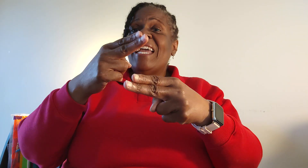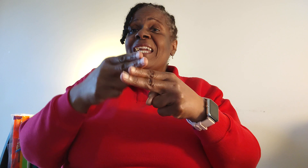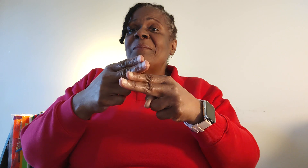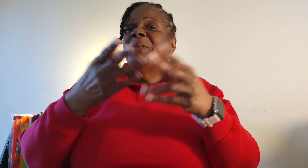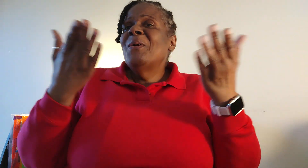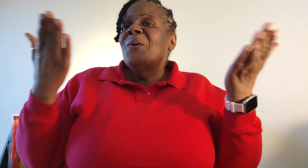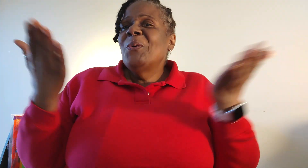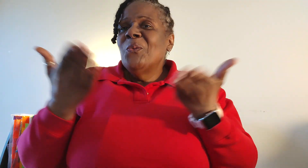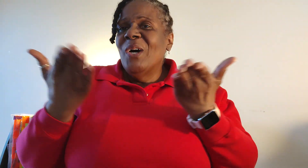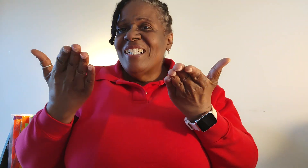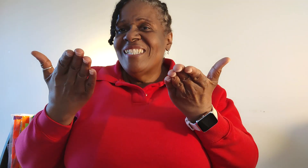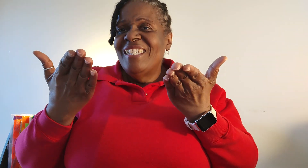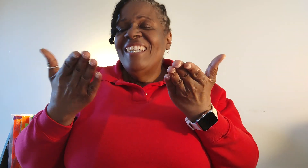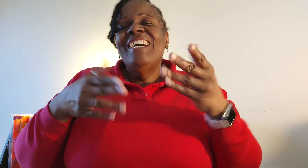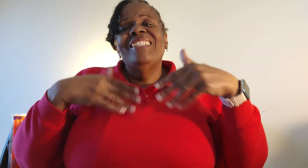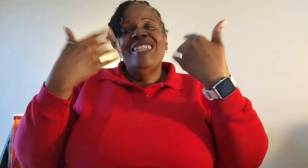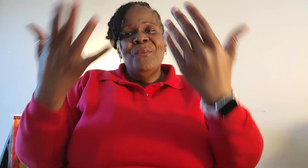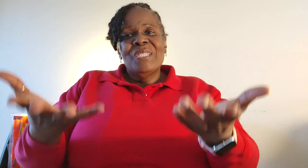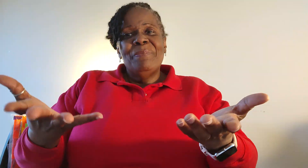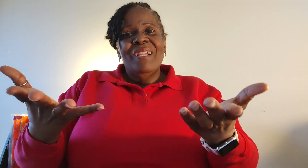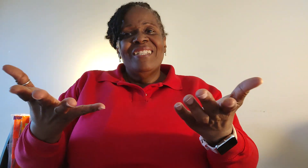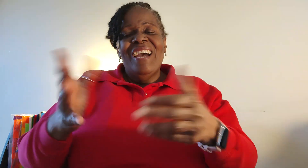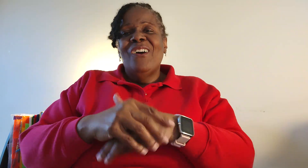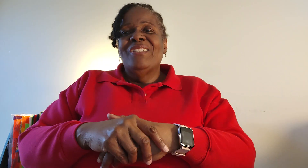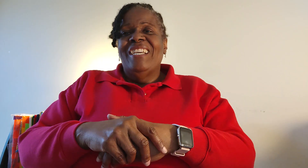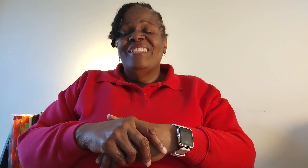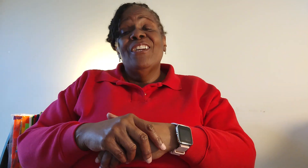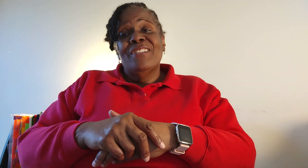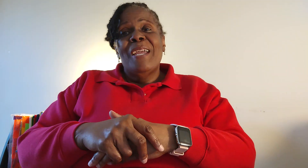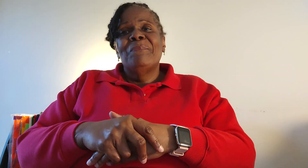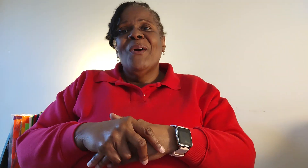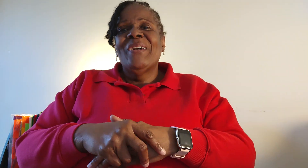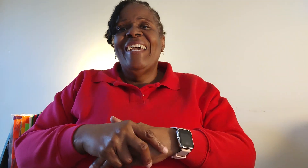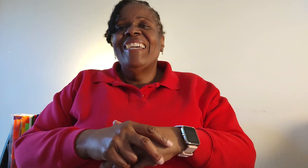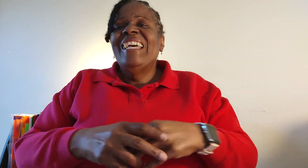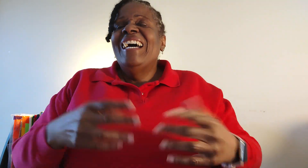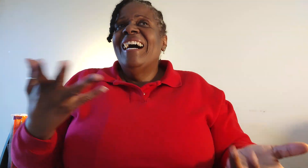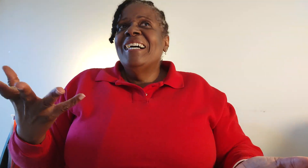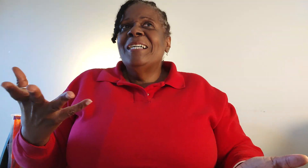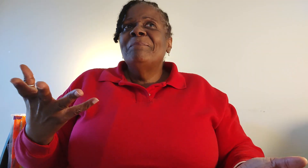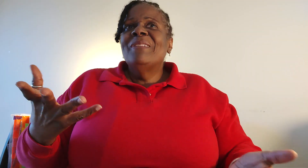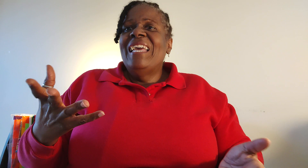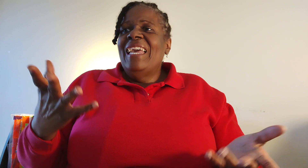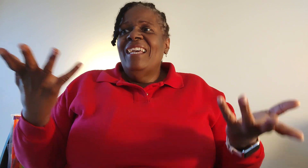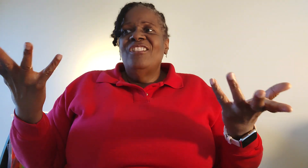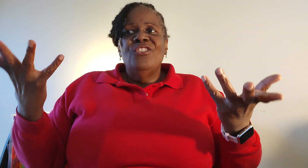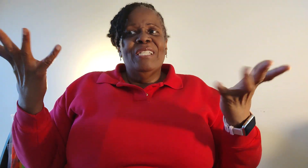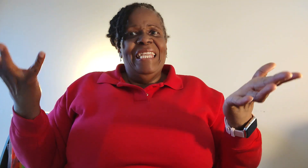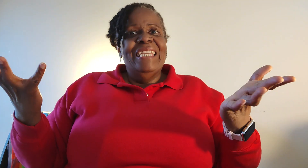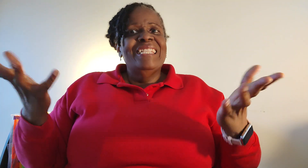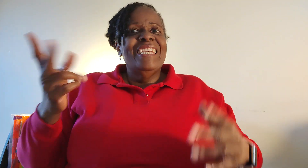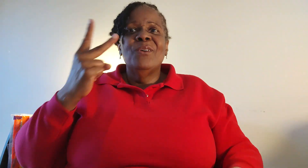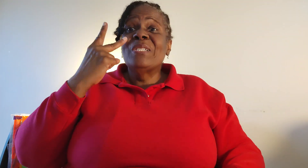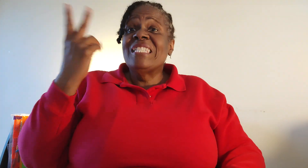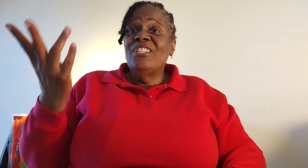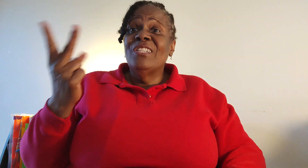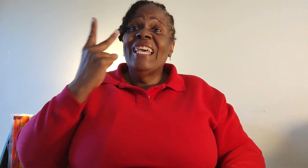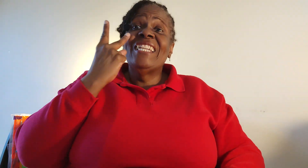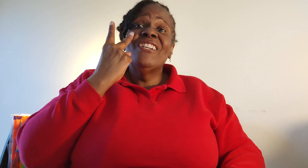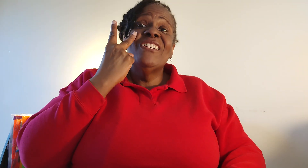name, what? And then they would spell it out, their name, okay? And you could end again with see you later.